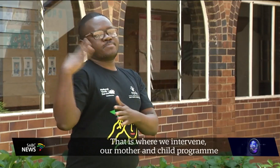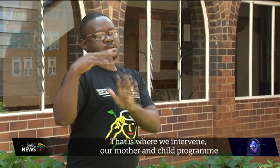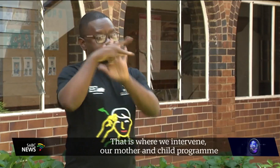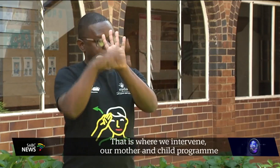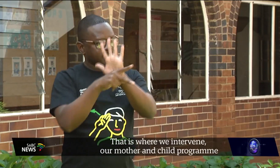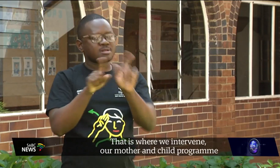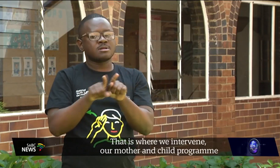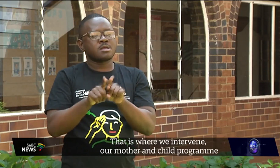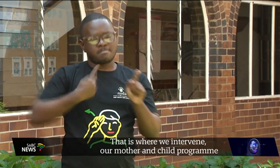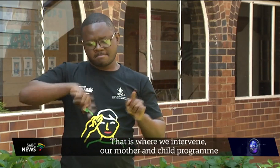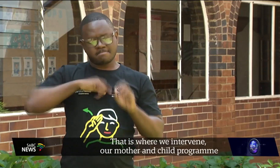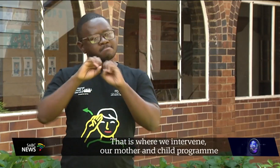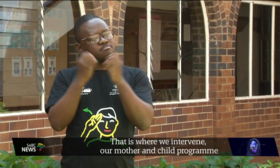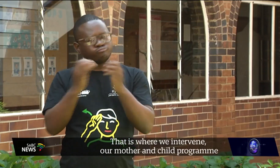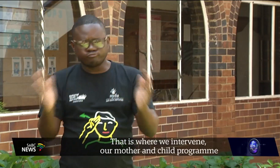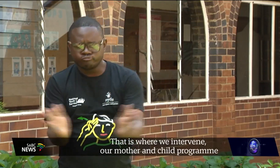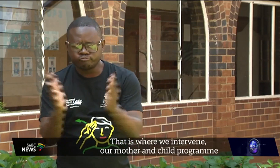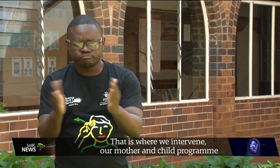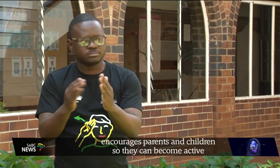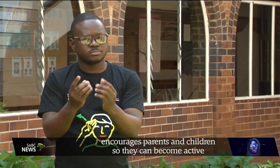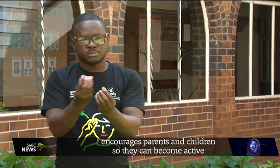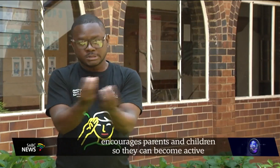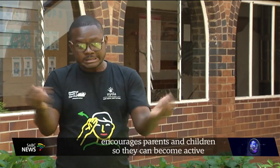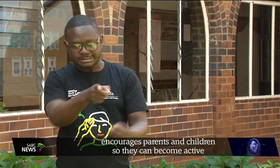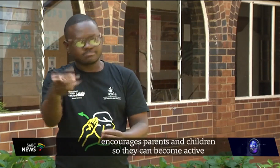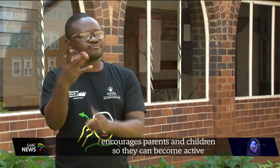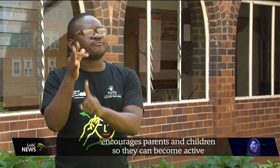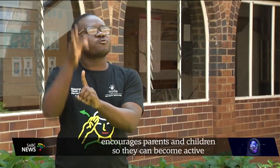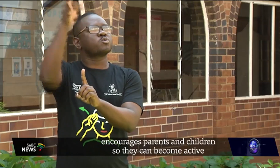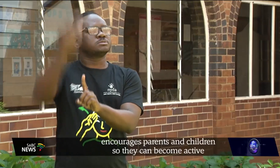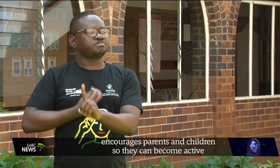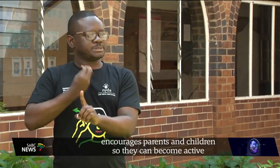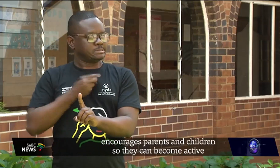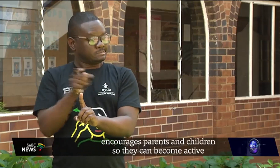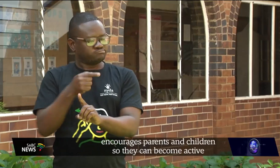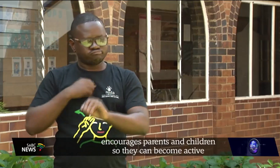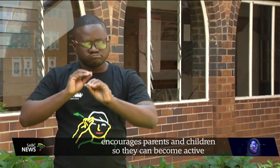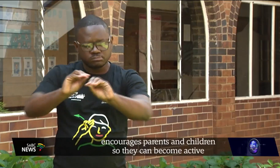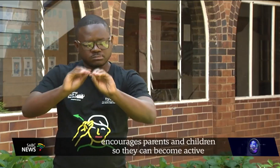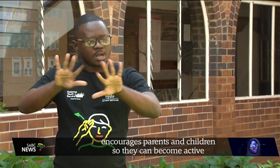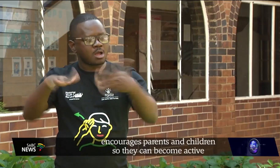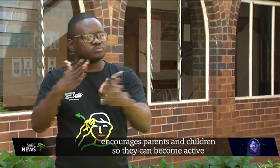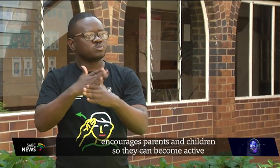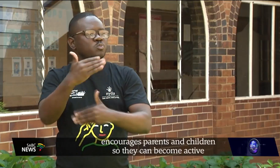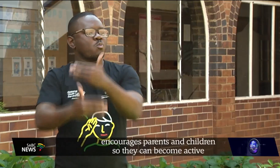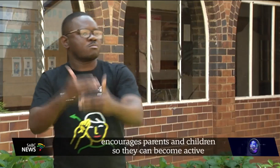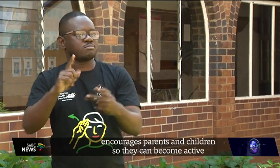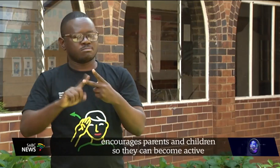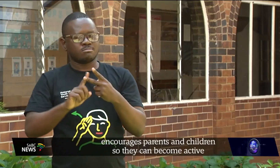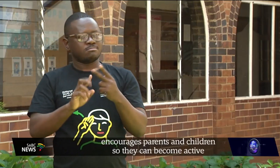mother and child program e re na leng yona gore re encourage le batswadi le bana so that ba kgone gore ba bone in future ba be